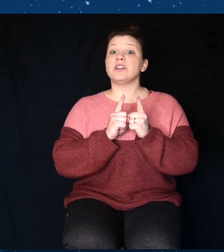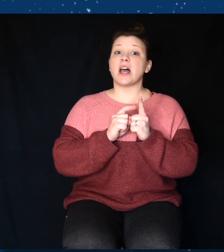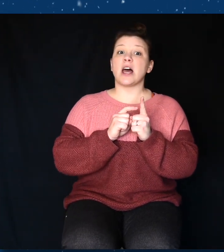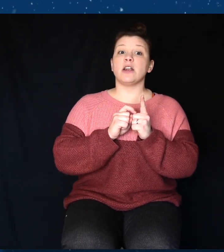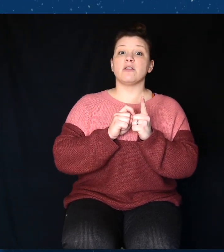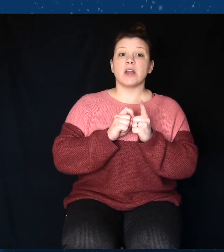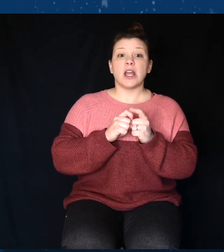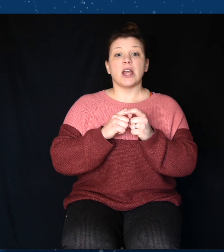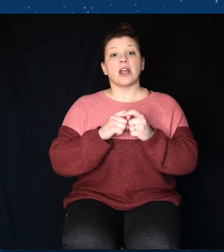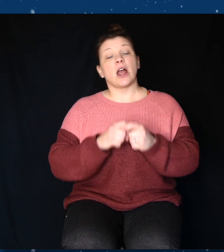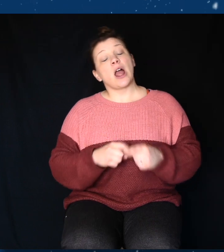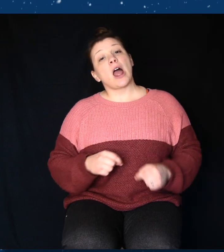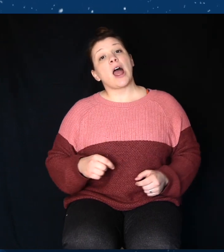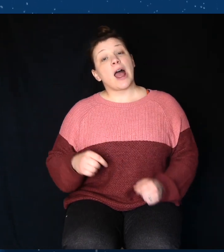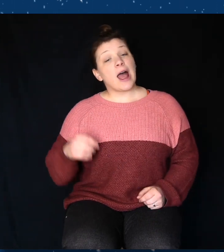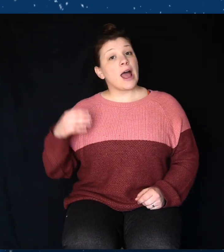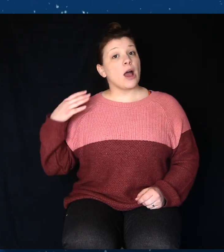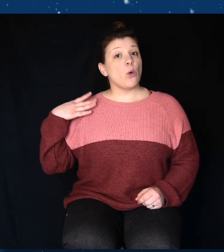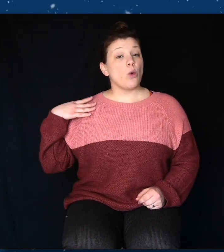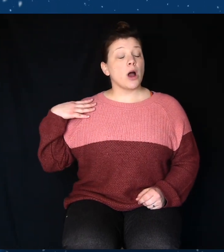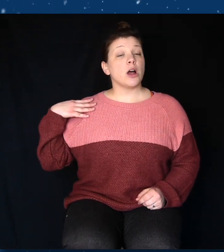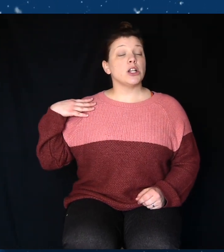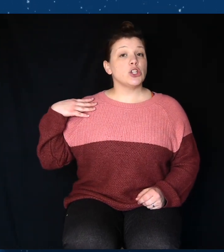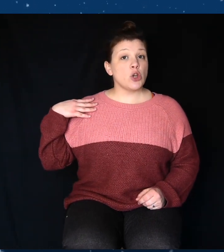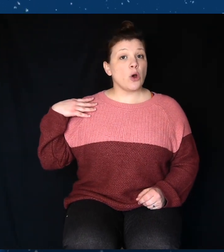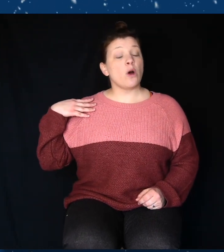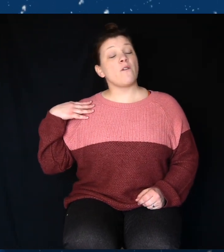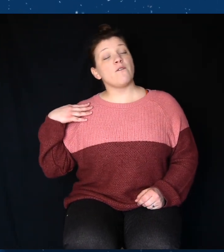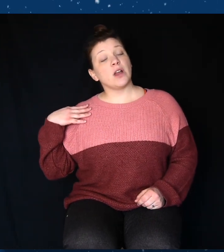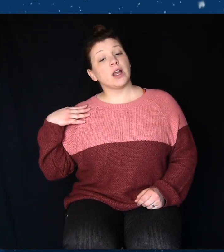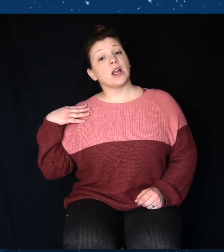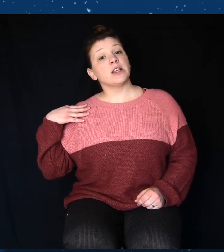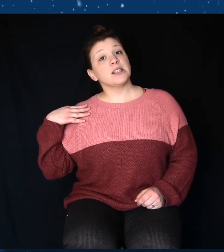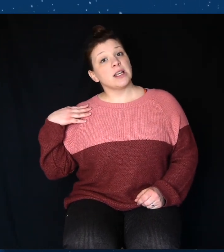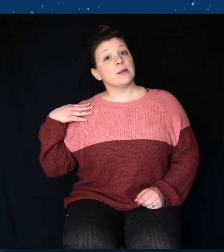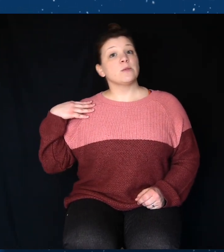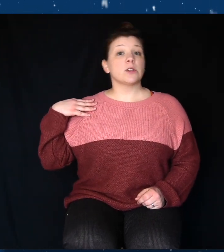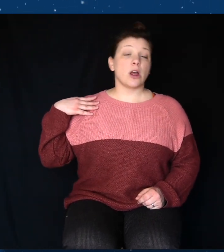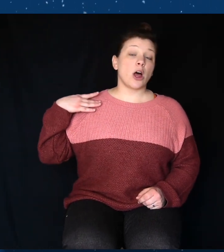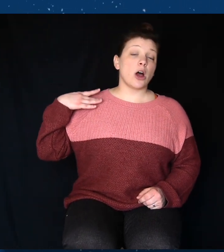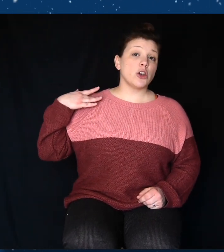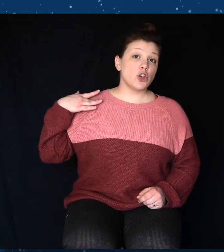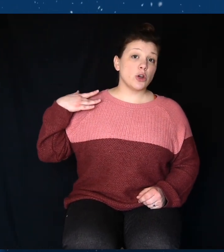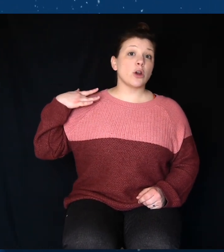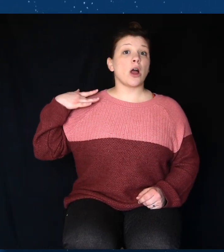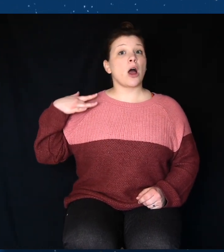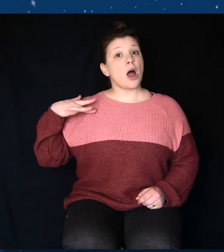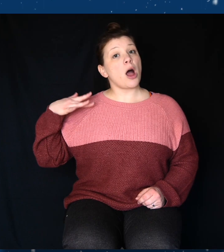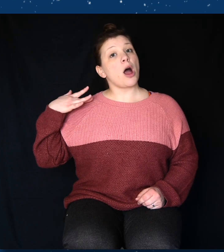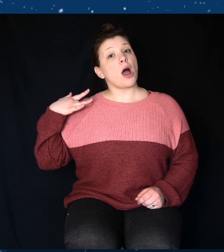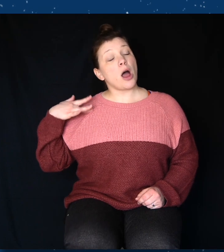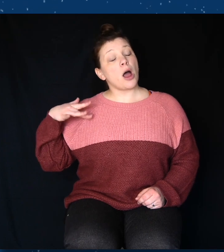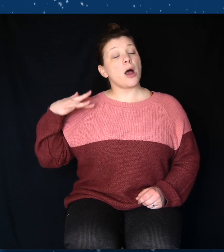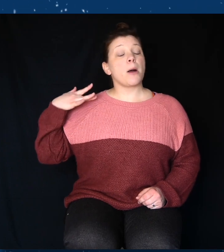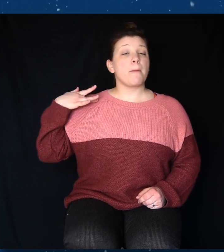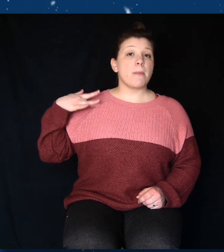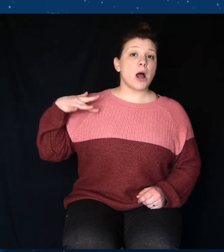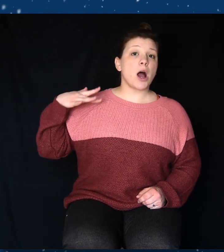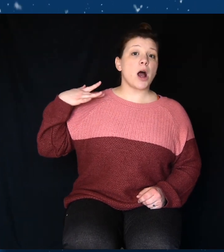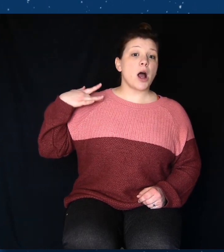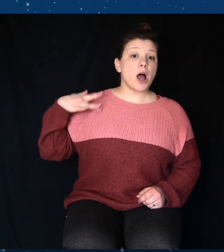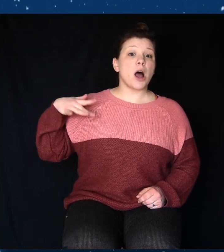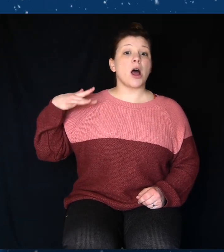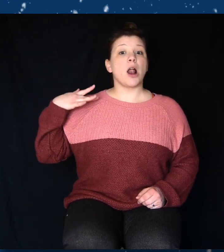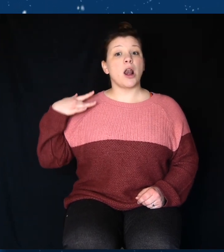from shattering. And once your fingertips start to come